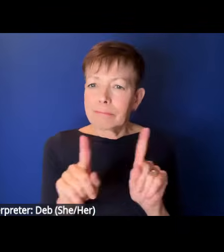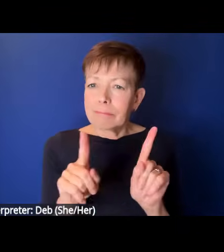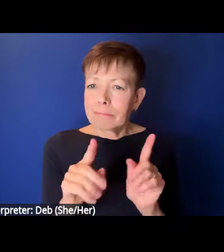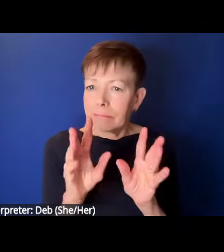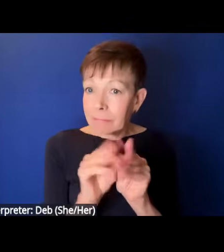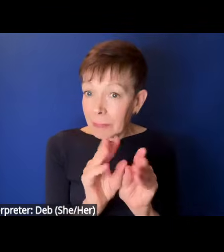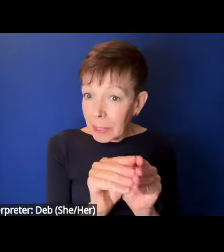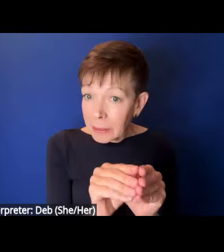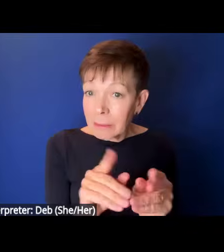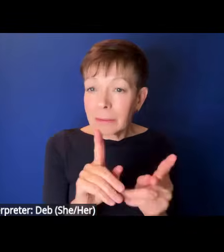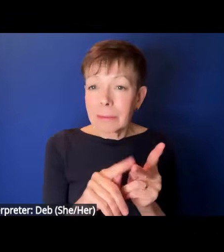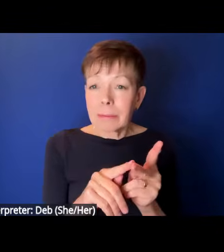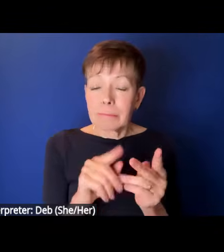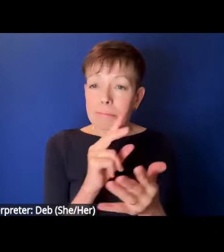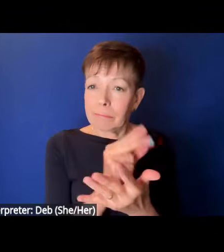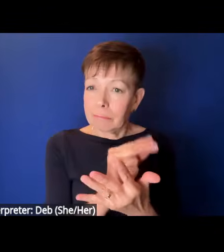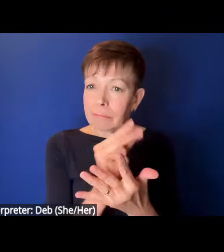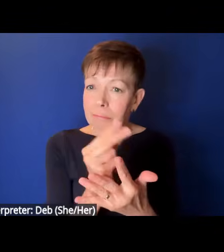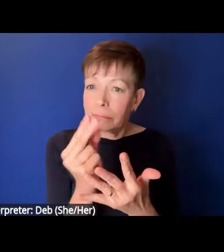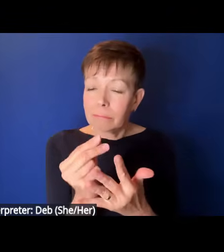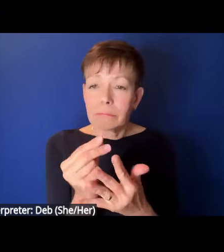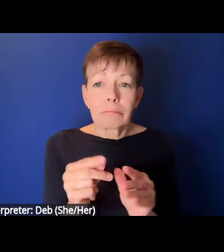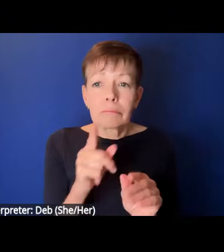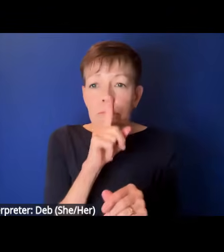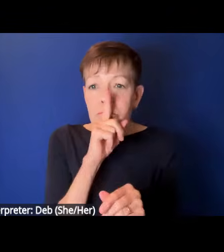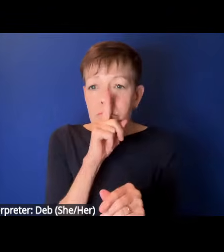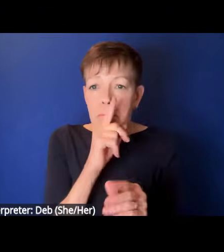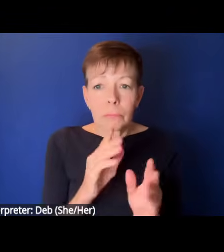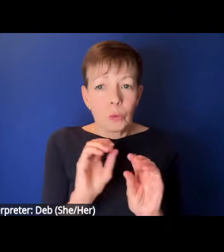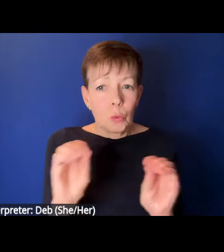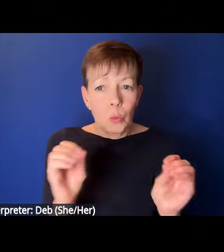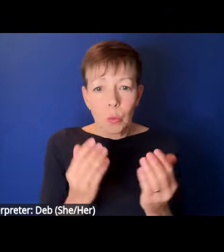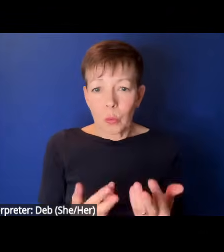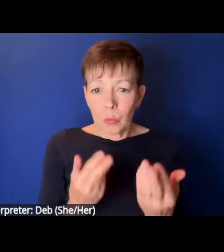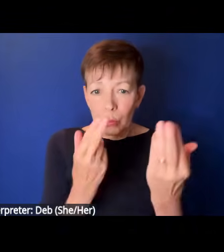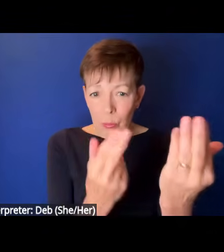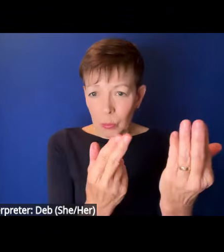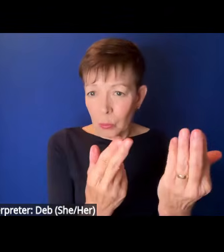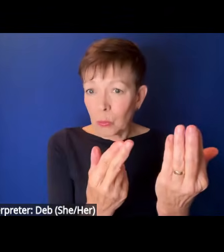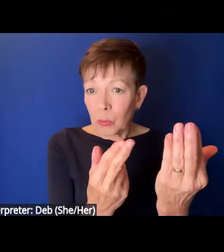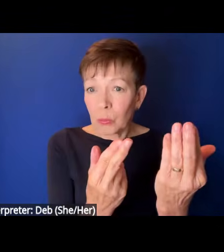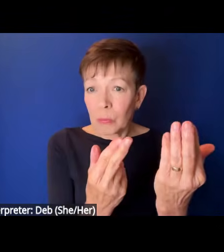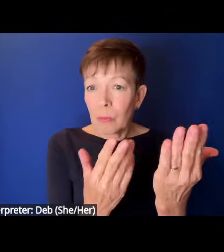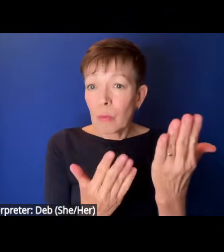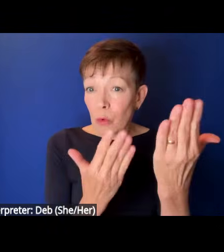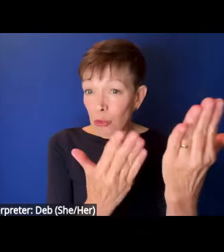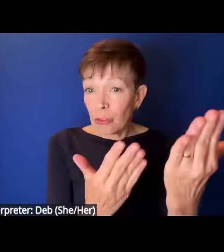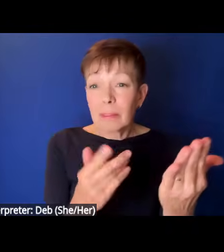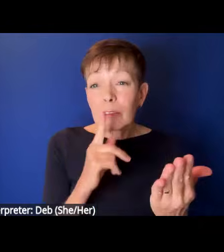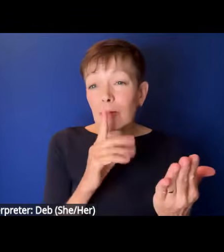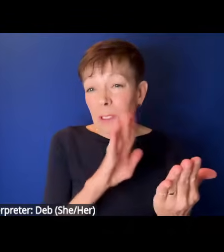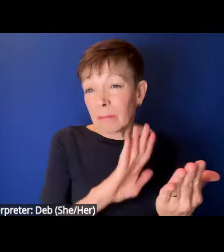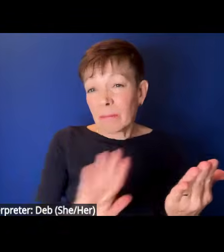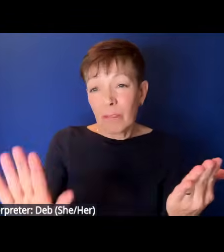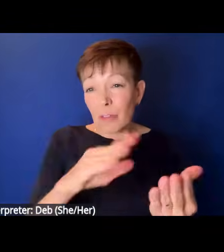took place. Just one recommended motion with this, it's there for information for